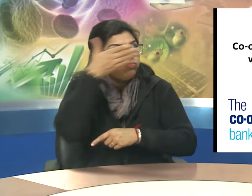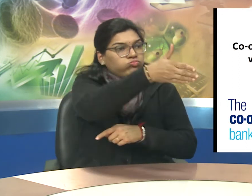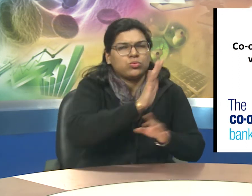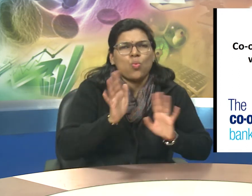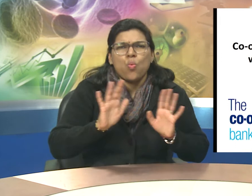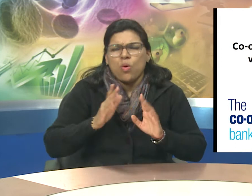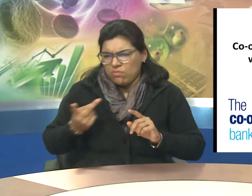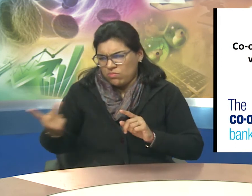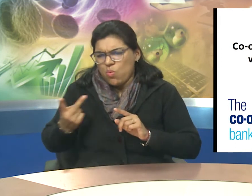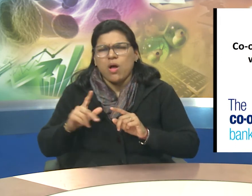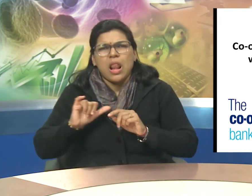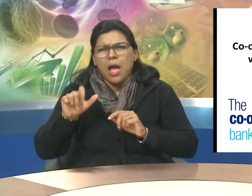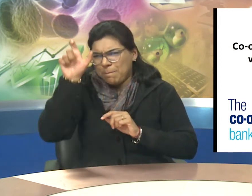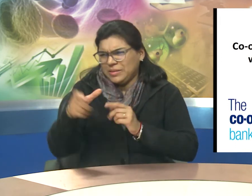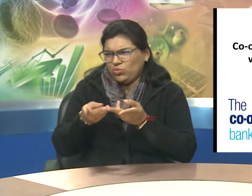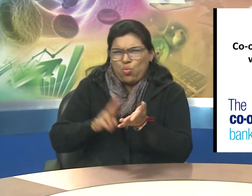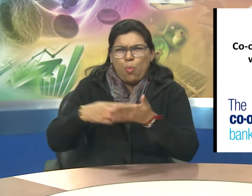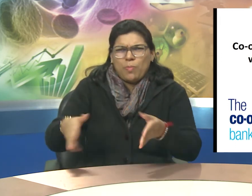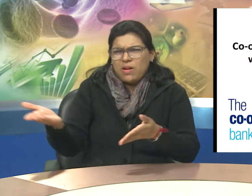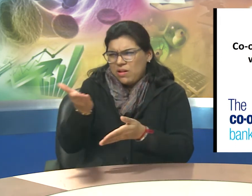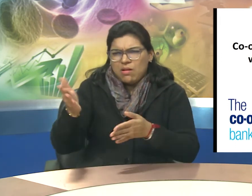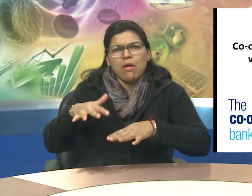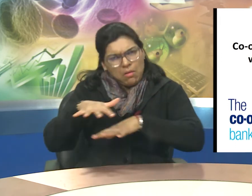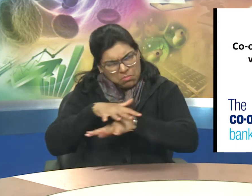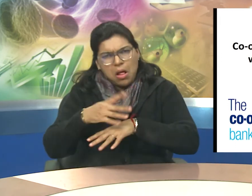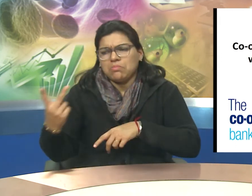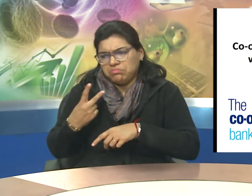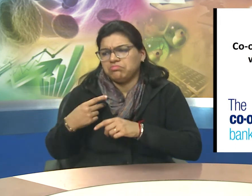and they provide different services to their own members only.